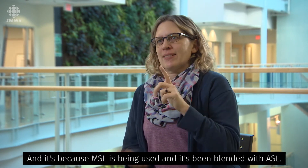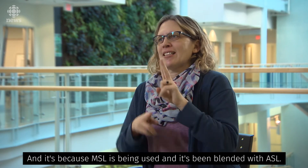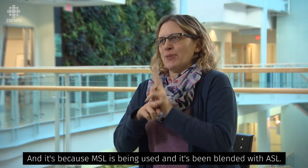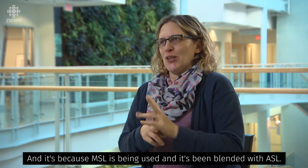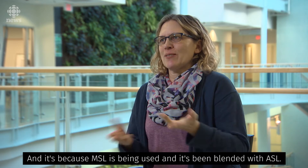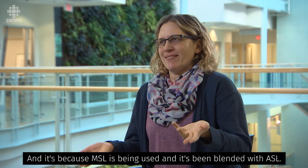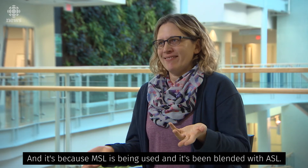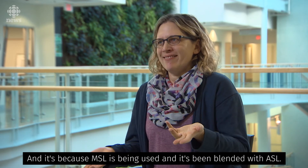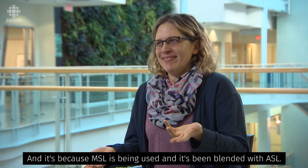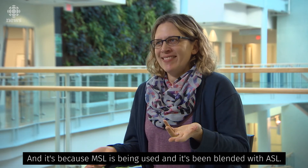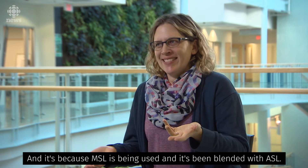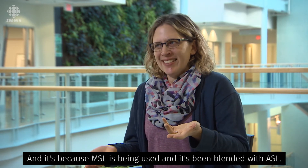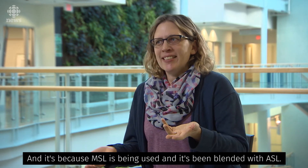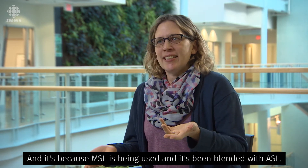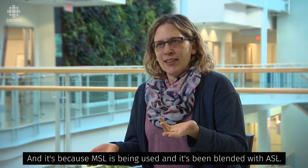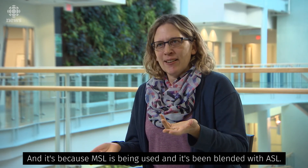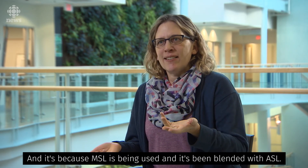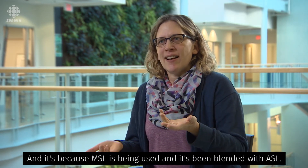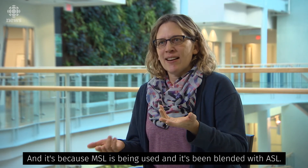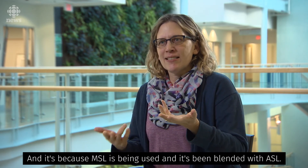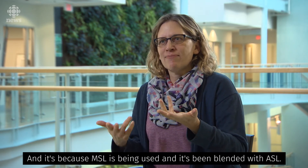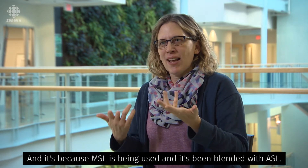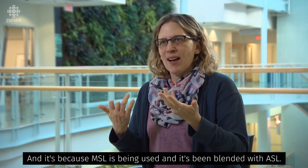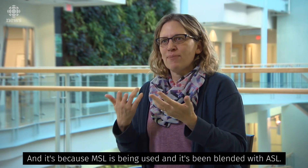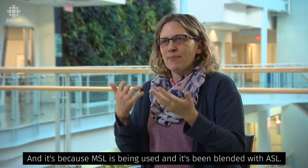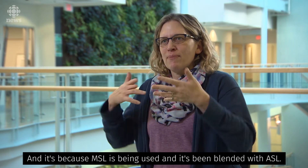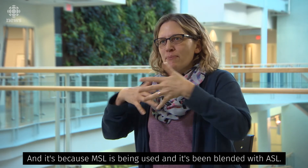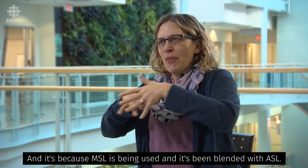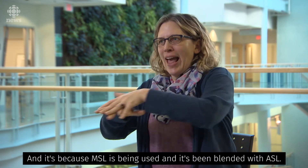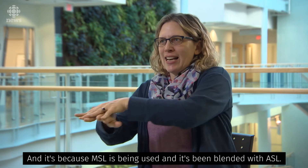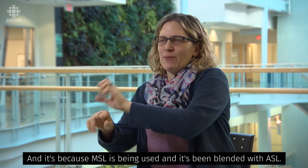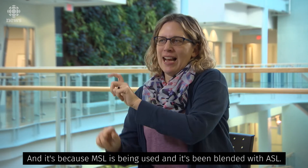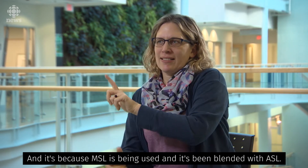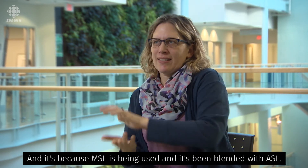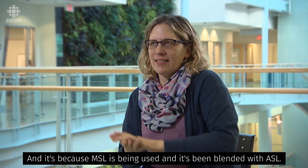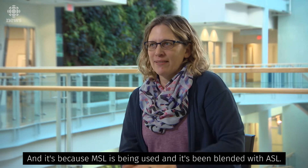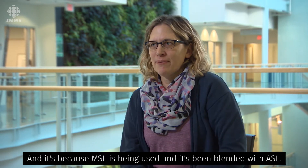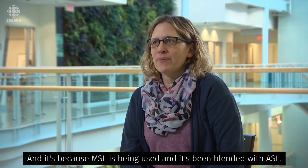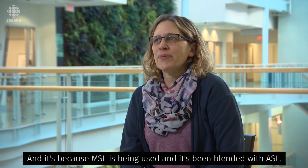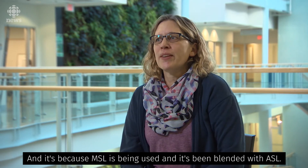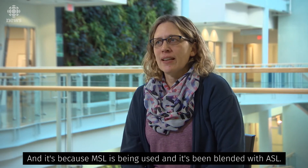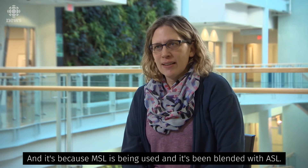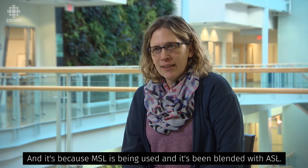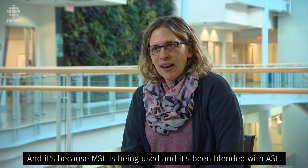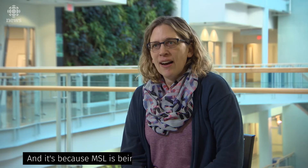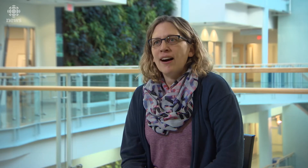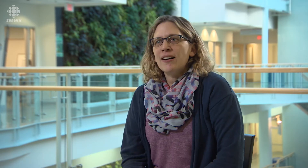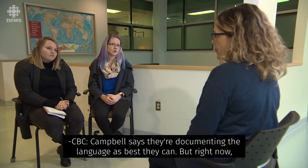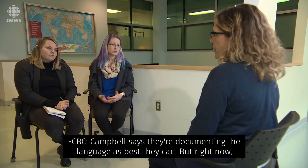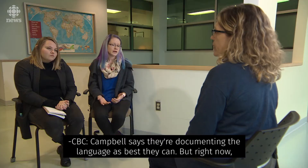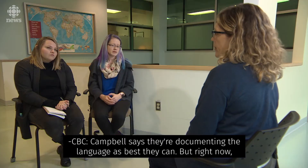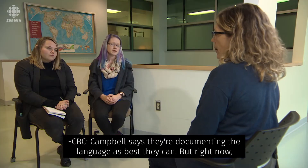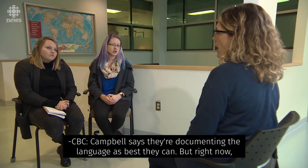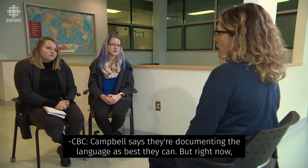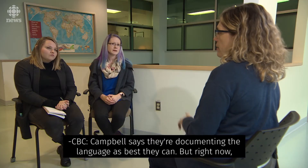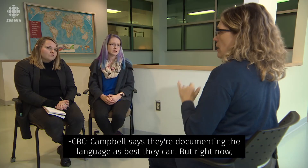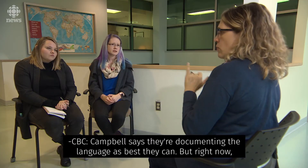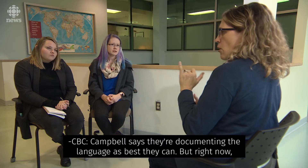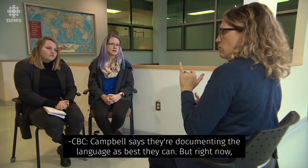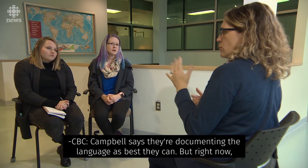it's because MSL is being used. And it's been blended with ASL. Campbell says they're documenting the language